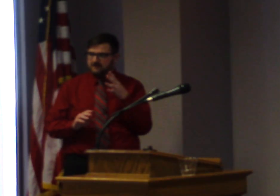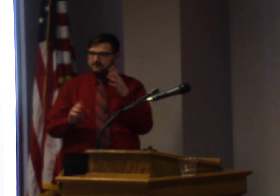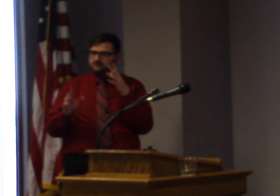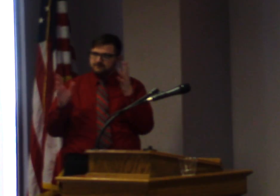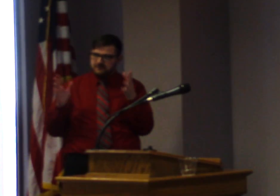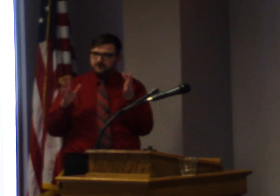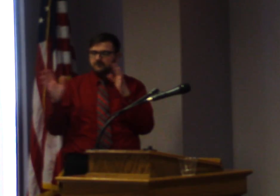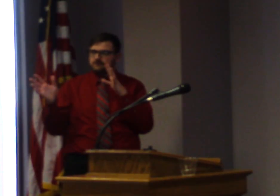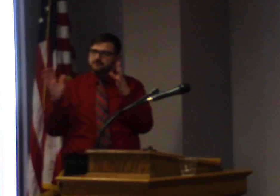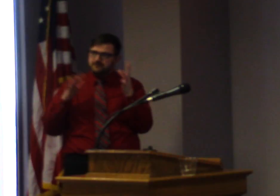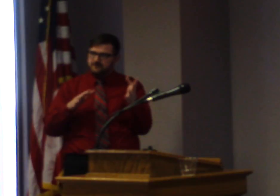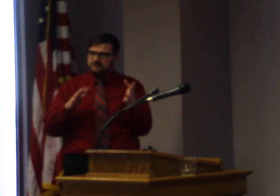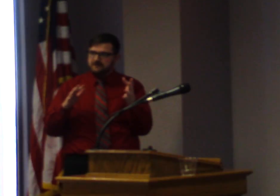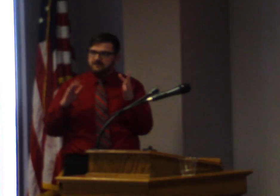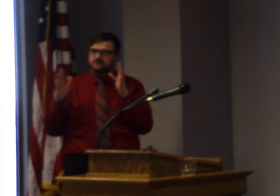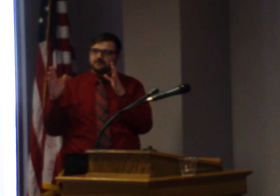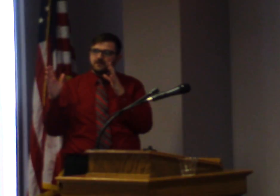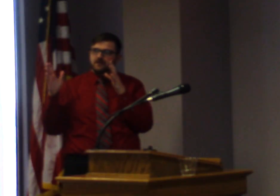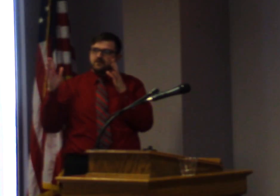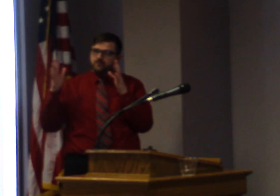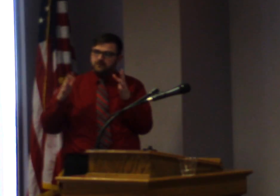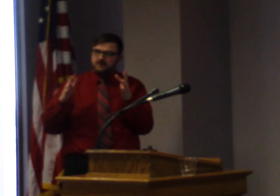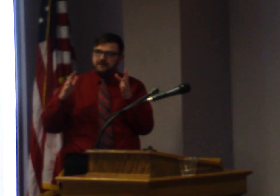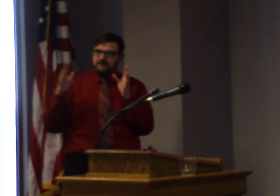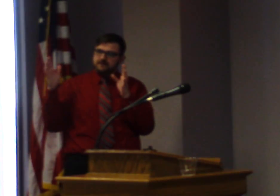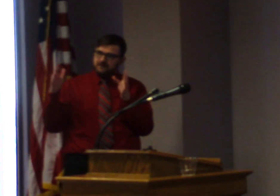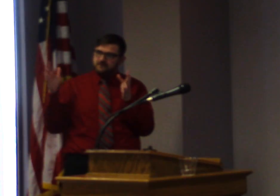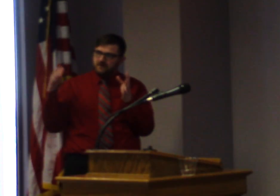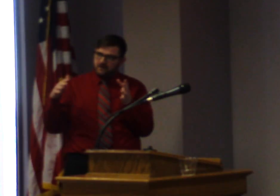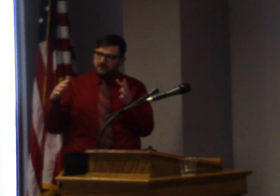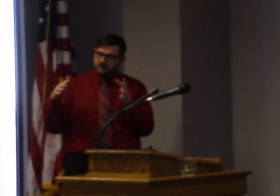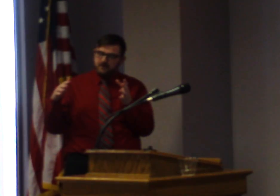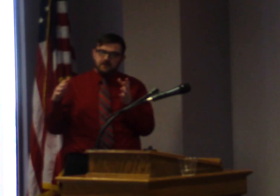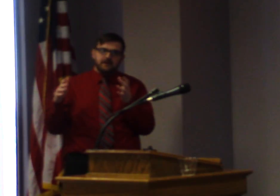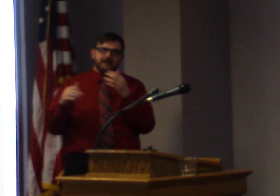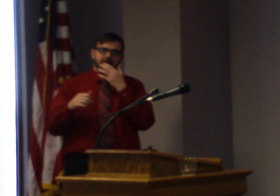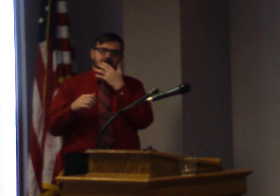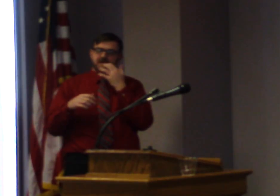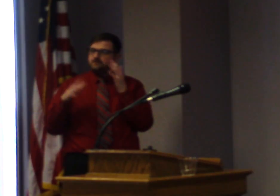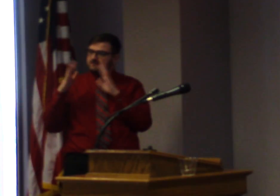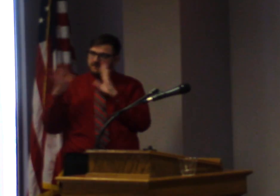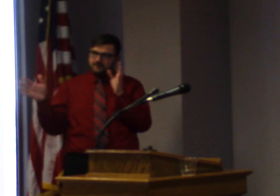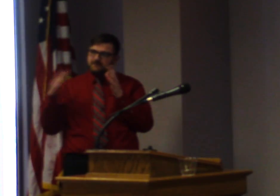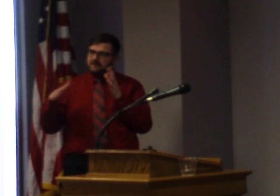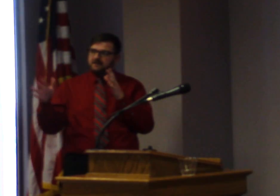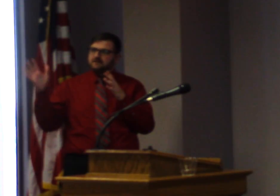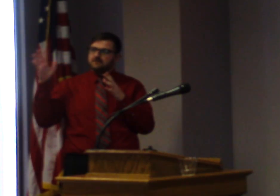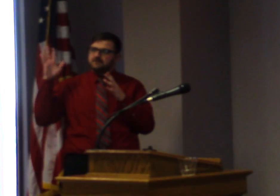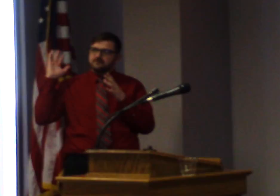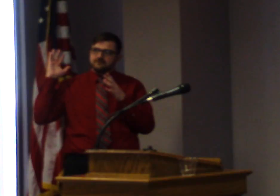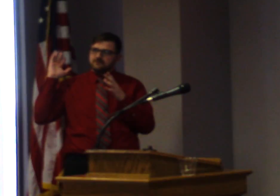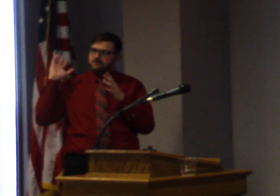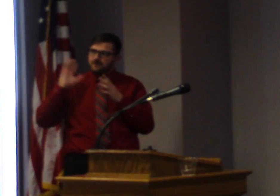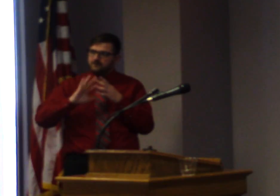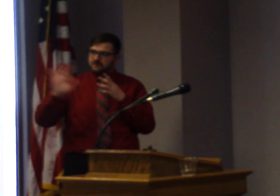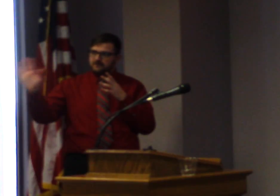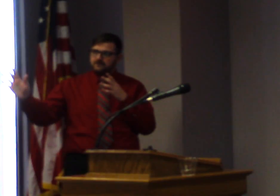time, some of the times, bullying does occur. And I was stomped, kicked, thrown into a